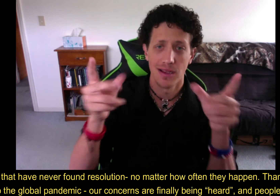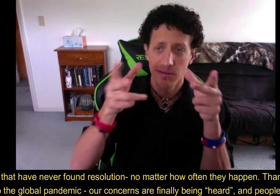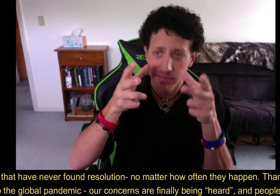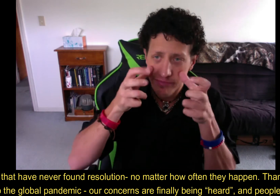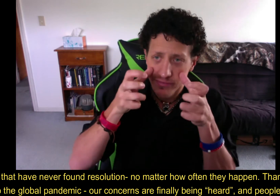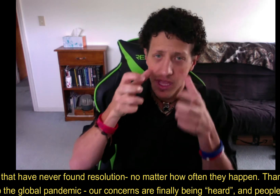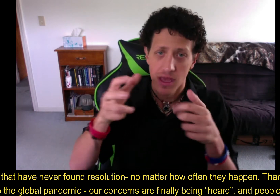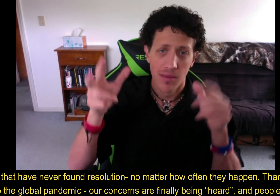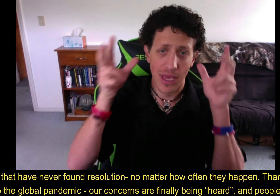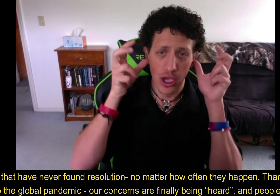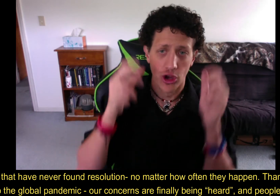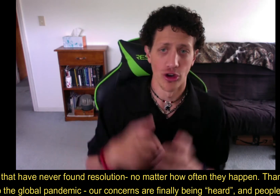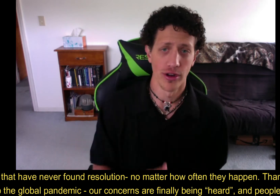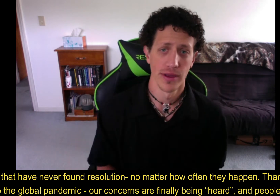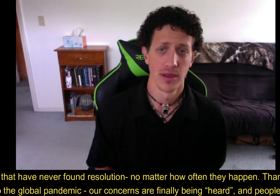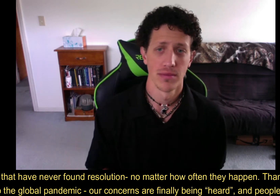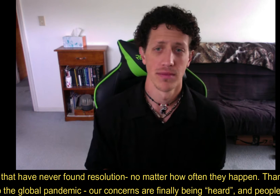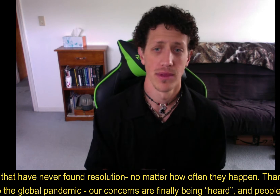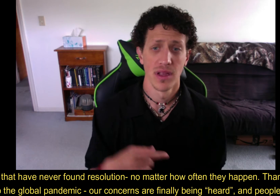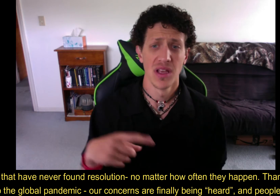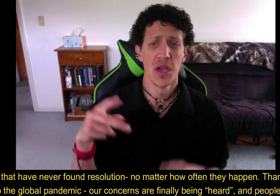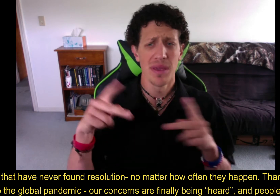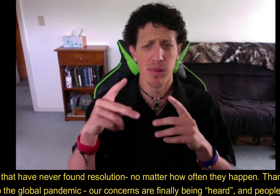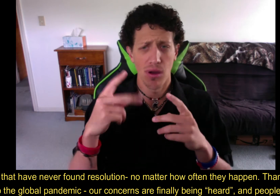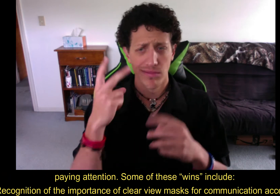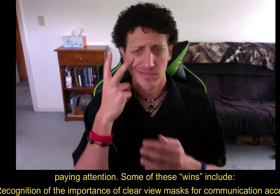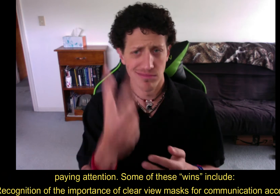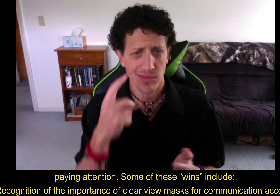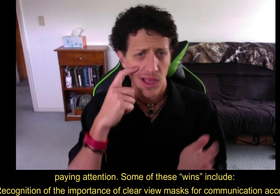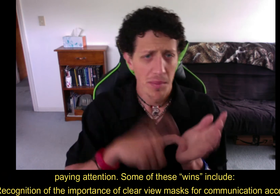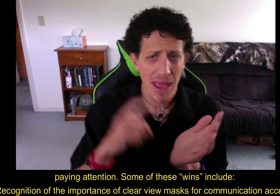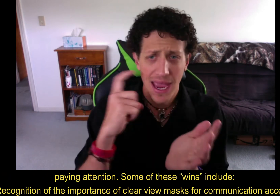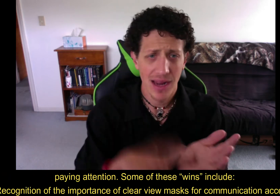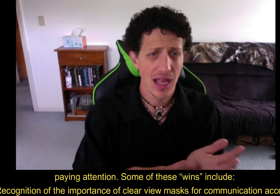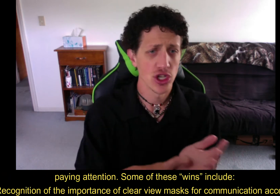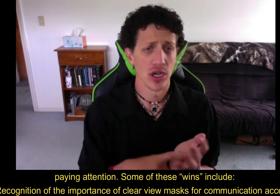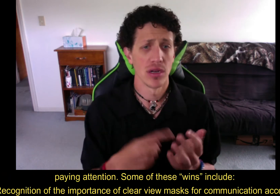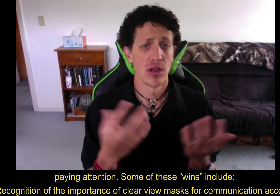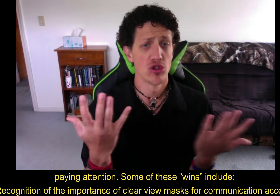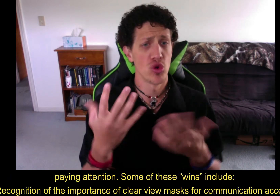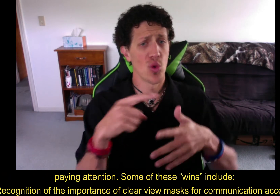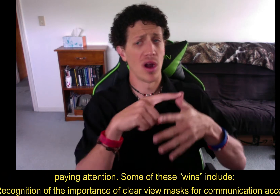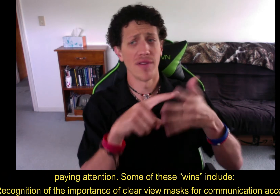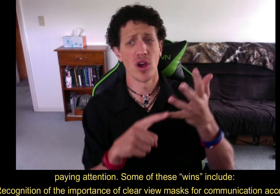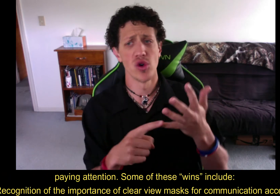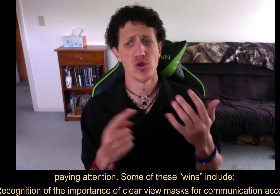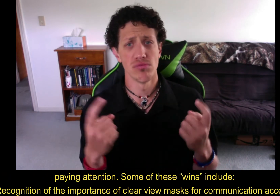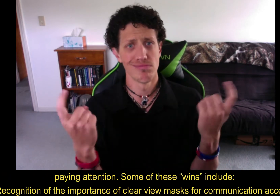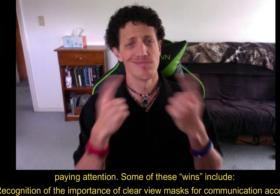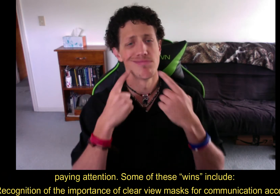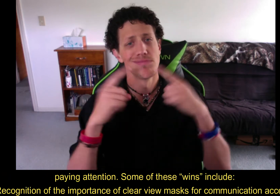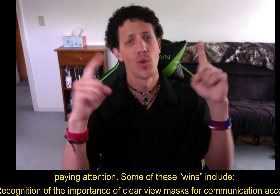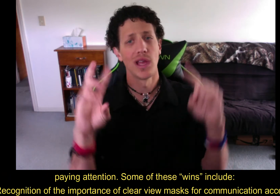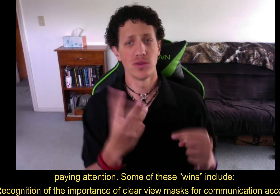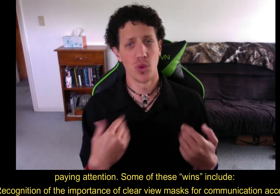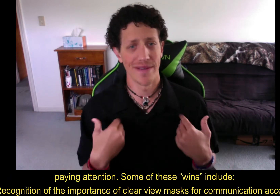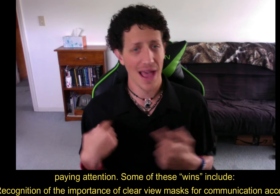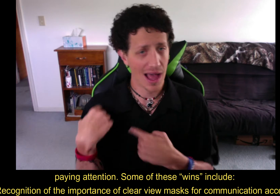being heard. People paying attention to one of those wins we've had.